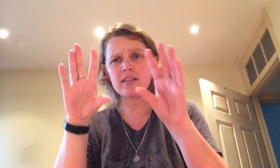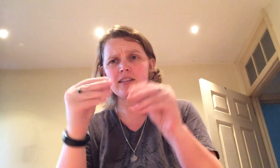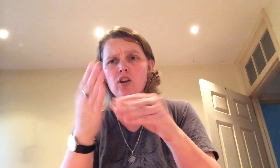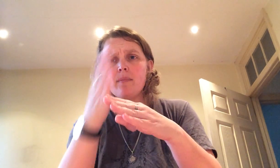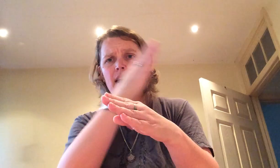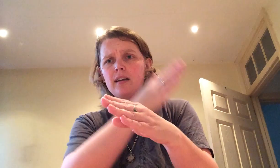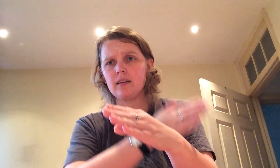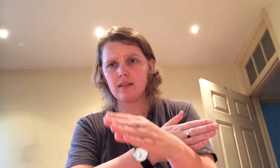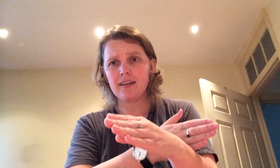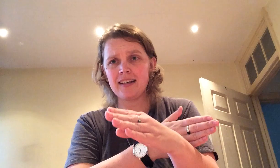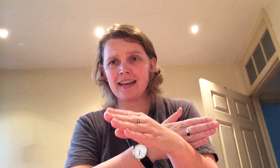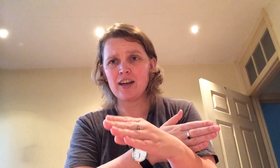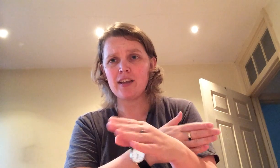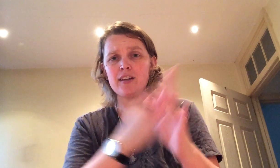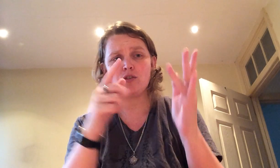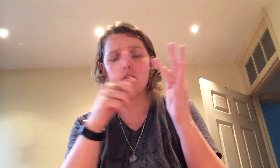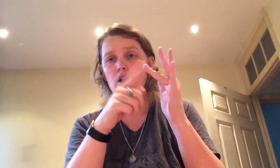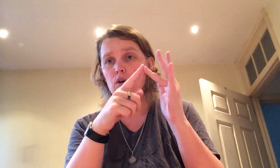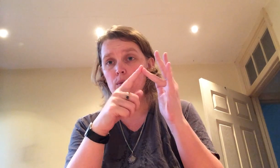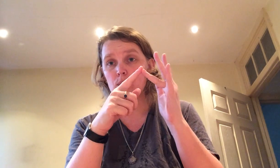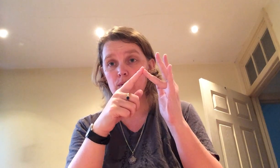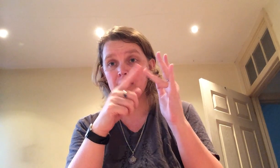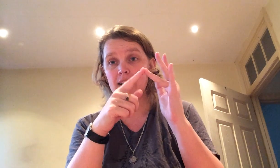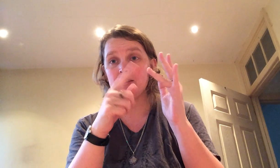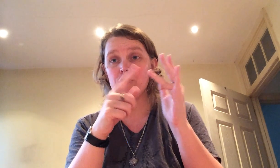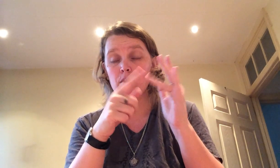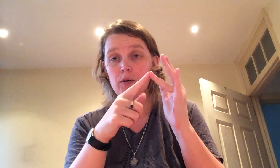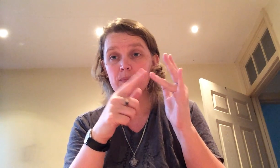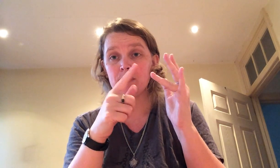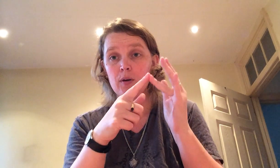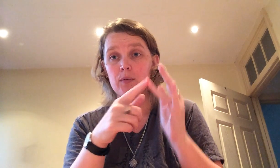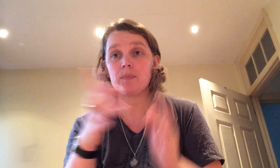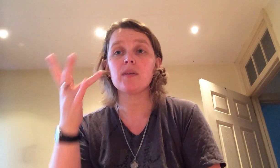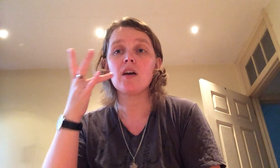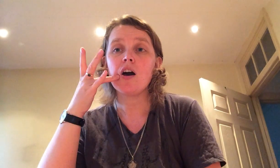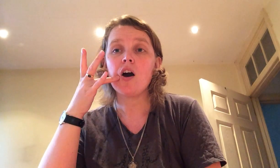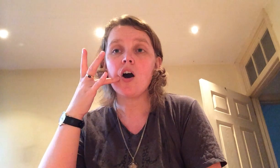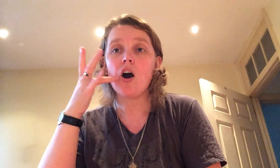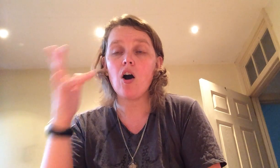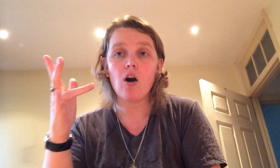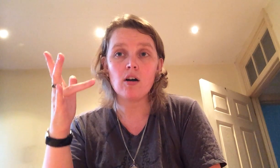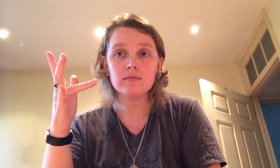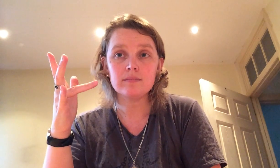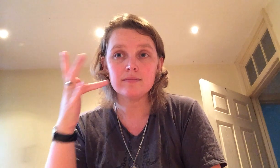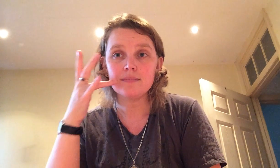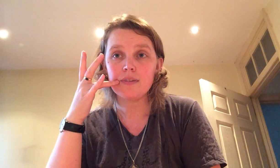Let's go back. Okay, I think to O. Okay, let's do O. O. O.